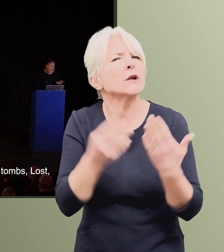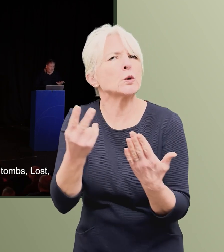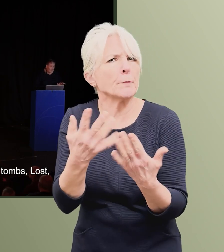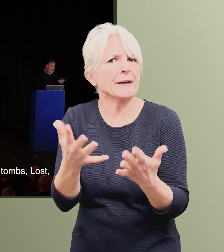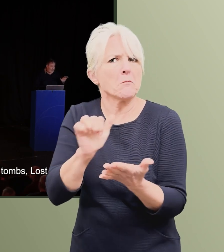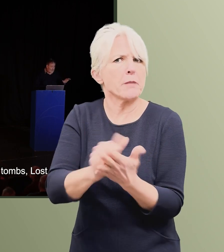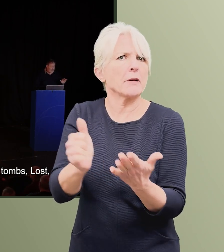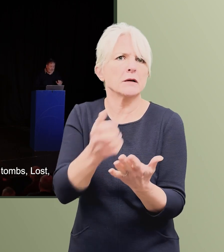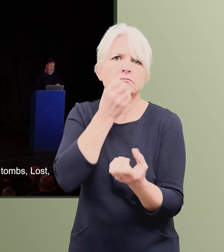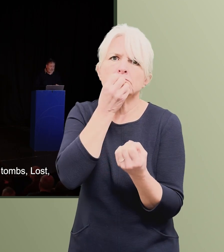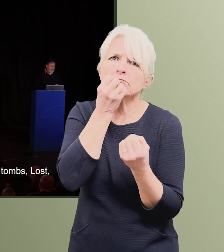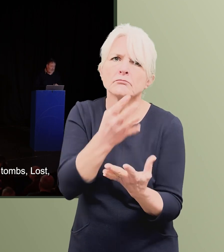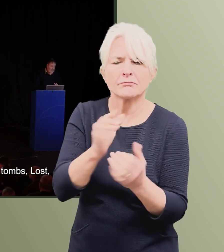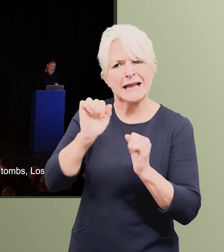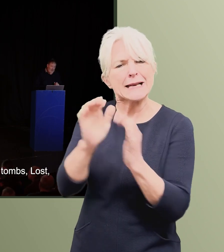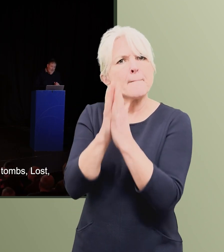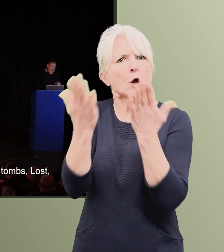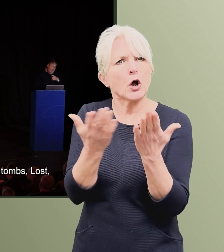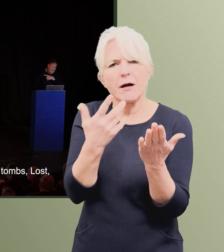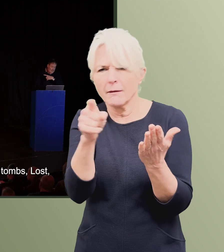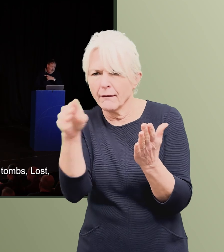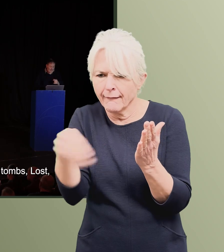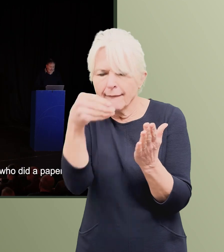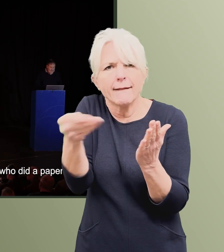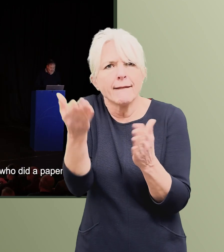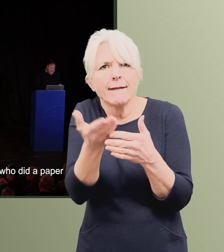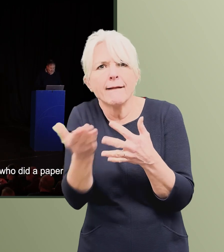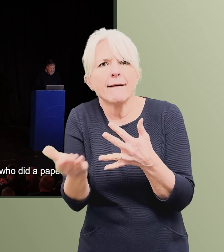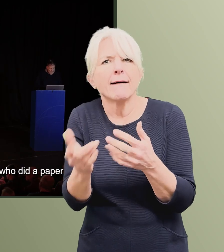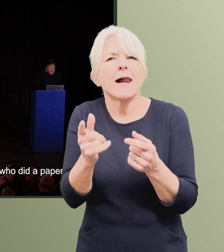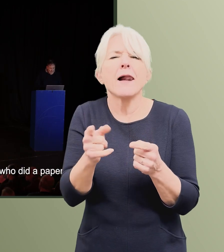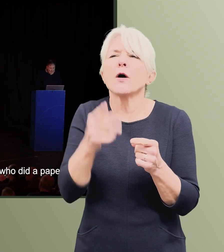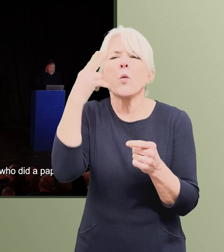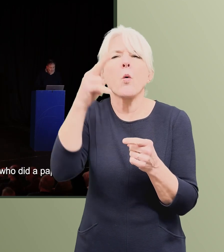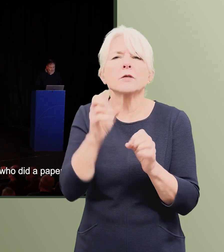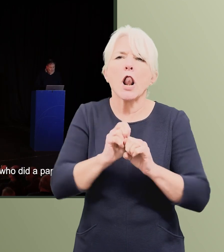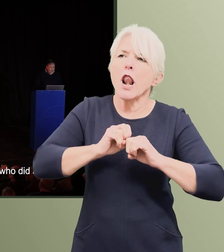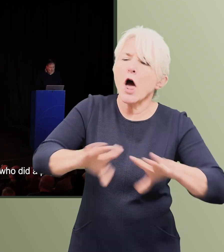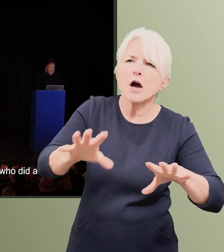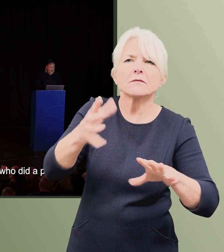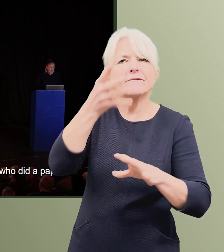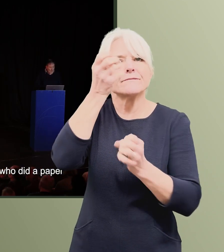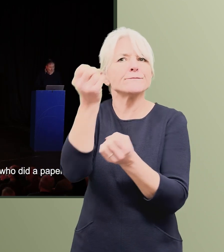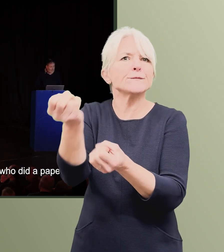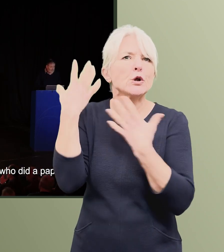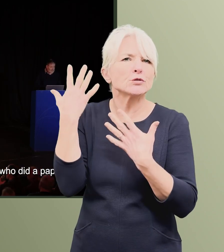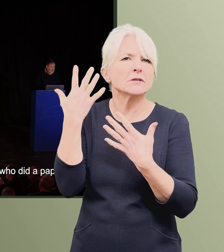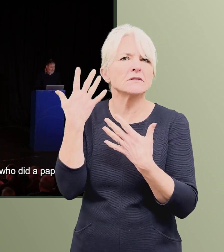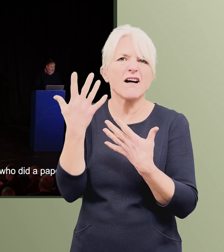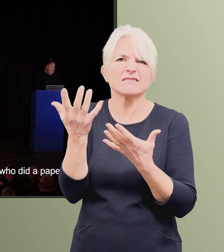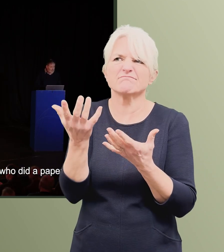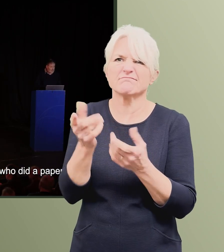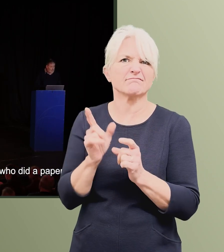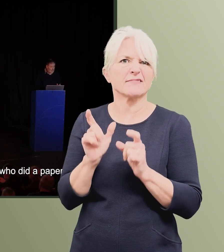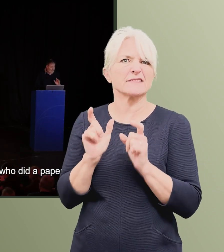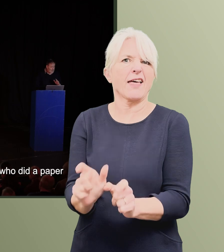tombs, lost, forgotten, and extant, and that's in that book. And also the work of Francis